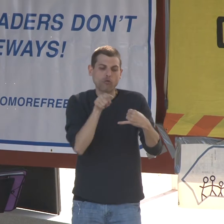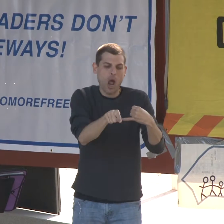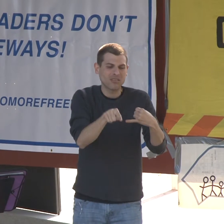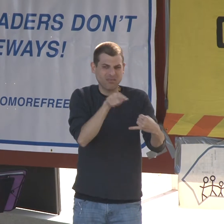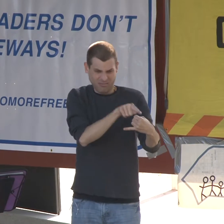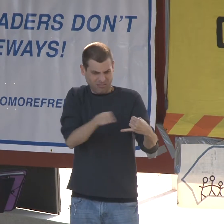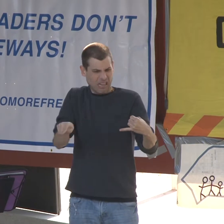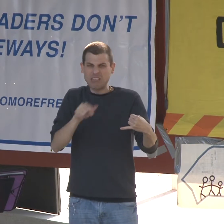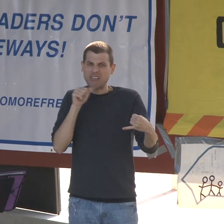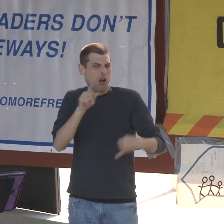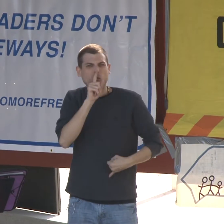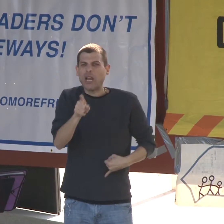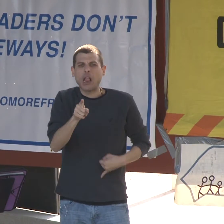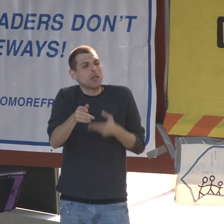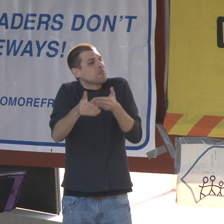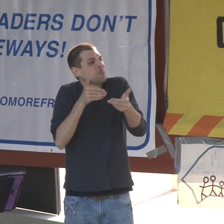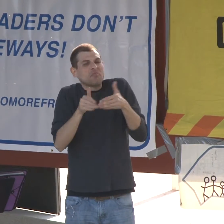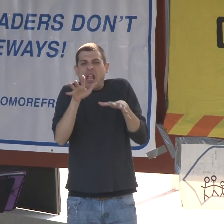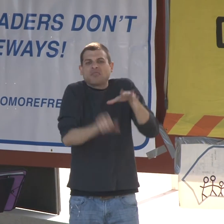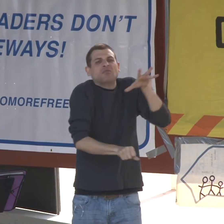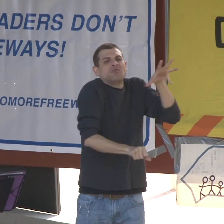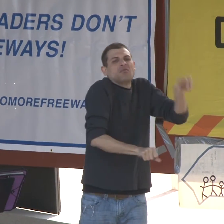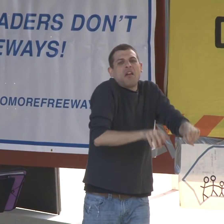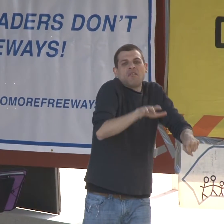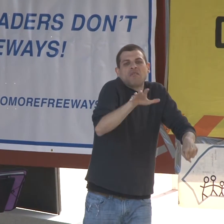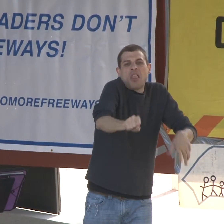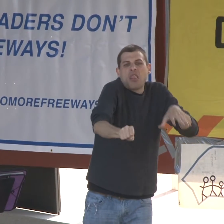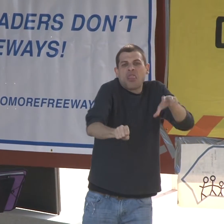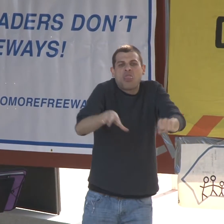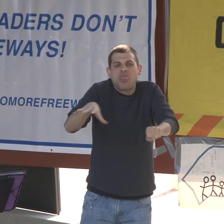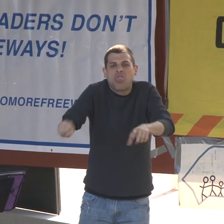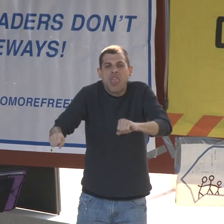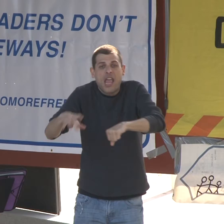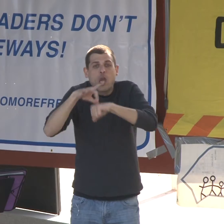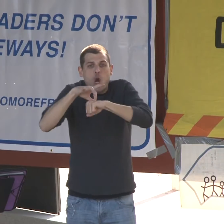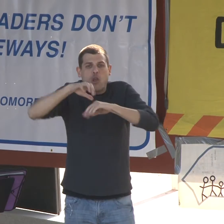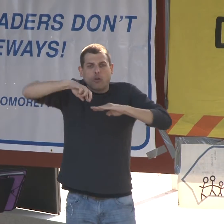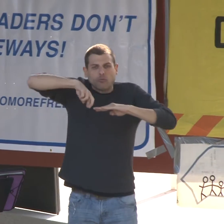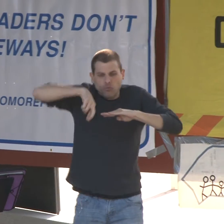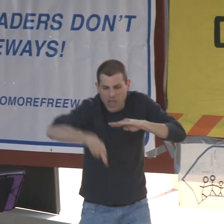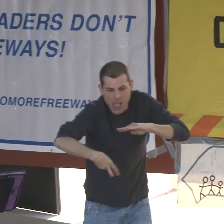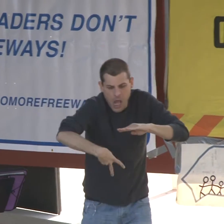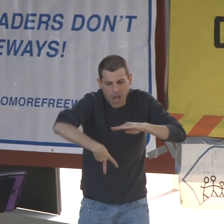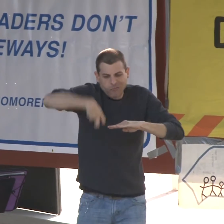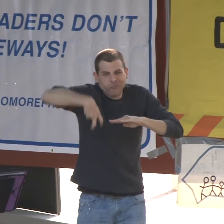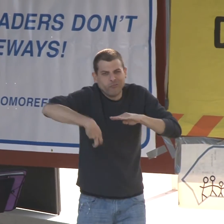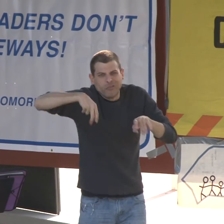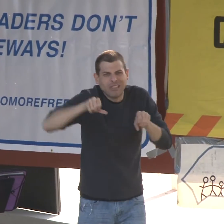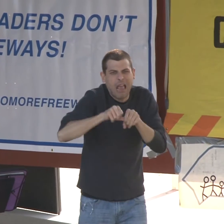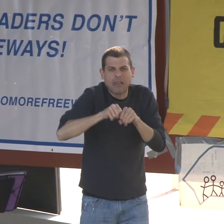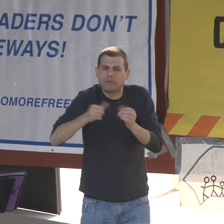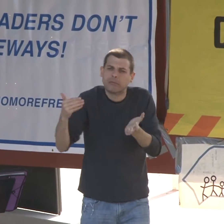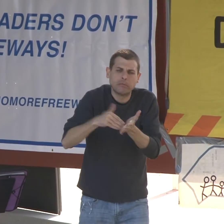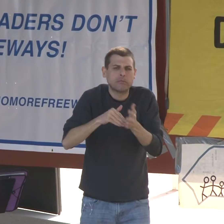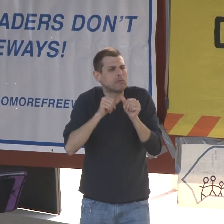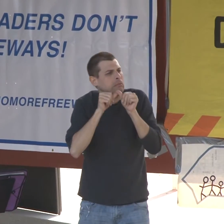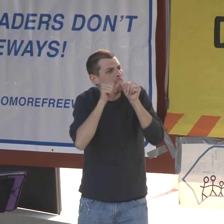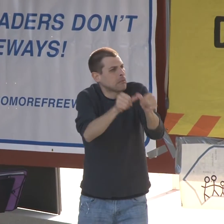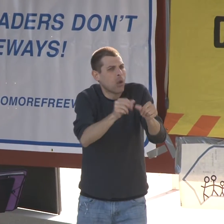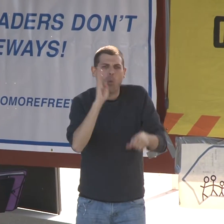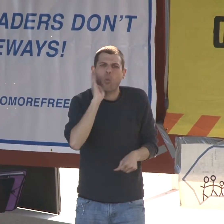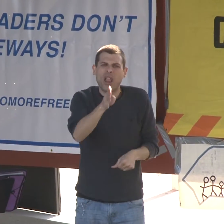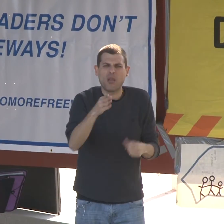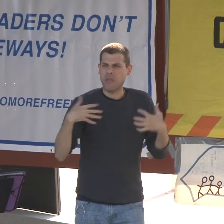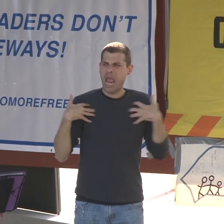our dictatorship will continue to subsidize fossil fuels in the face of a mass extinction event. And our